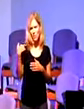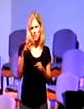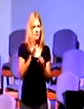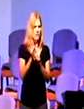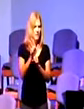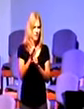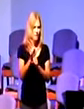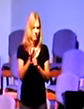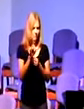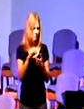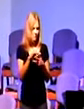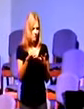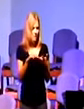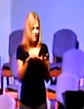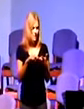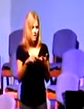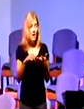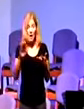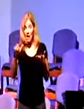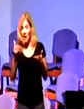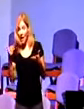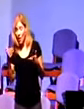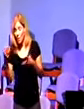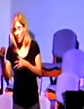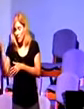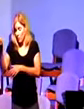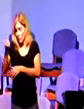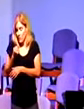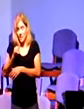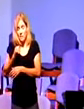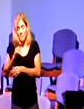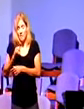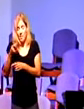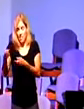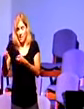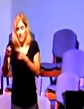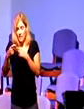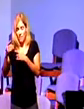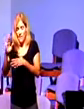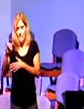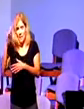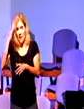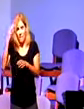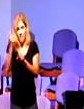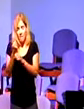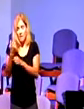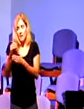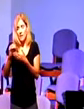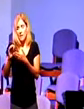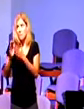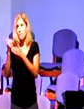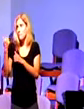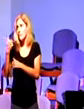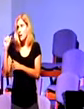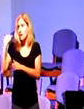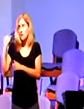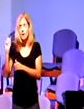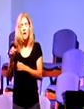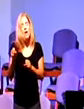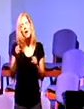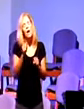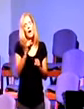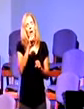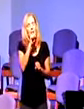enough, but by receiving this gift by faith and repentance. I love